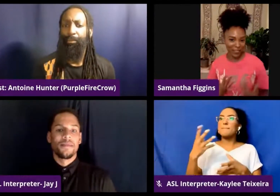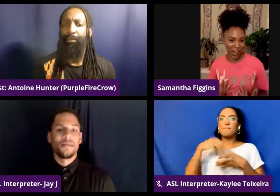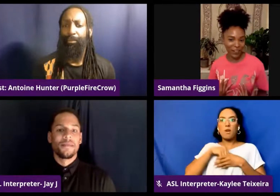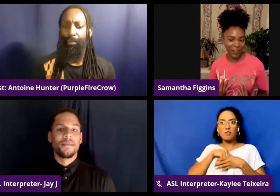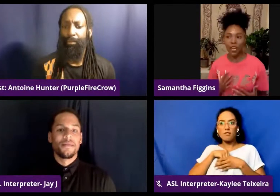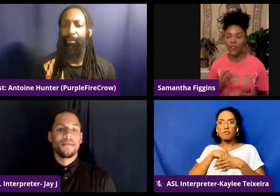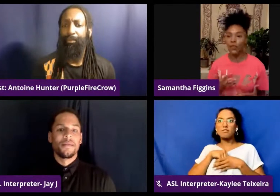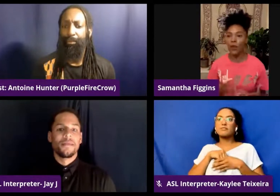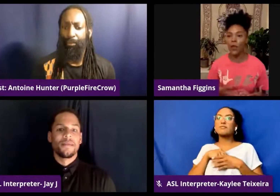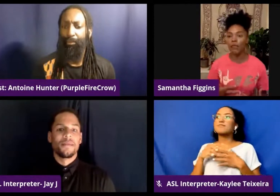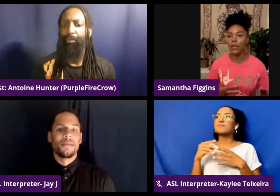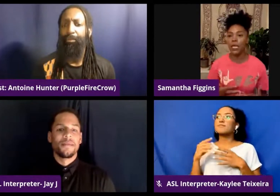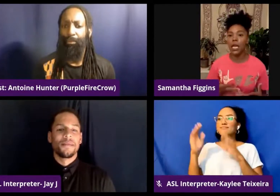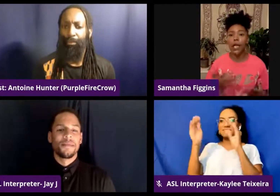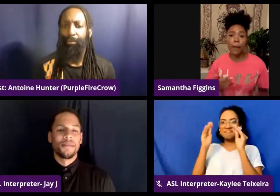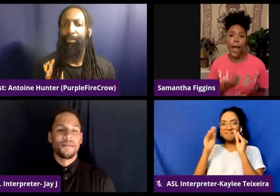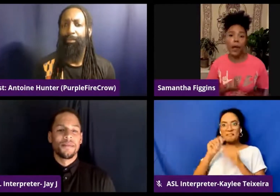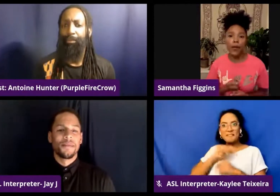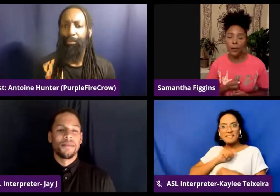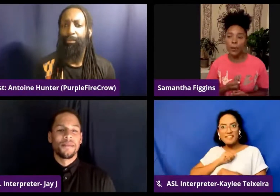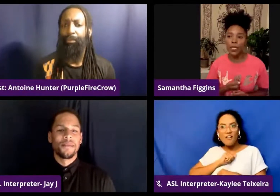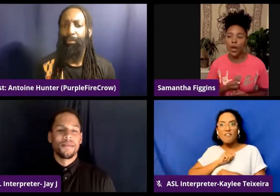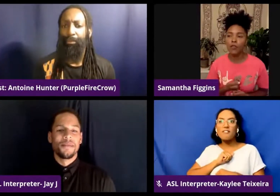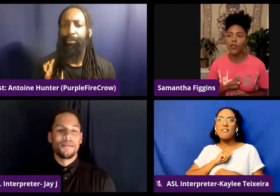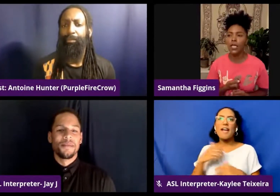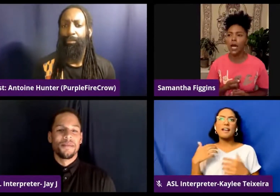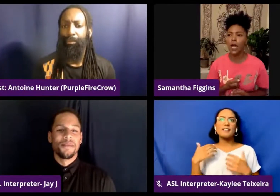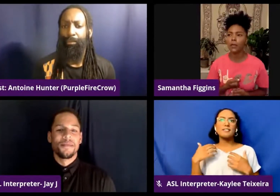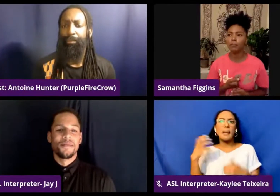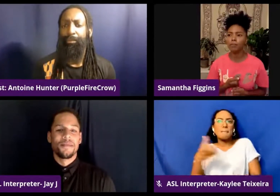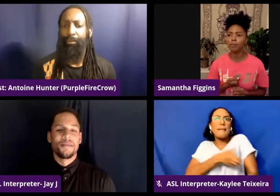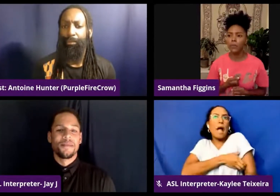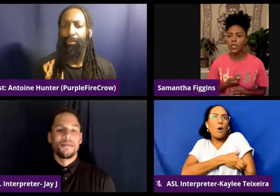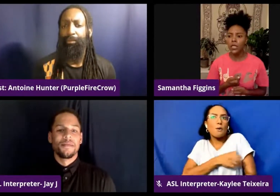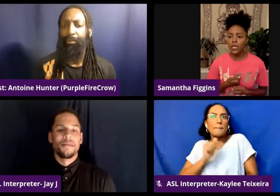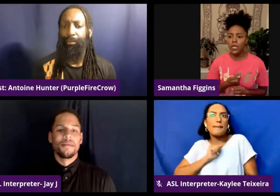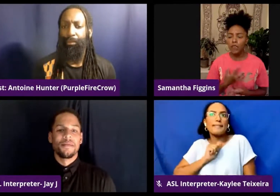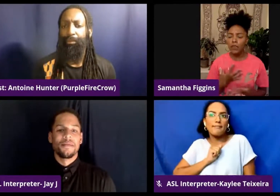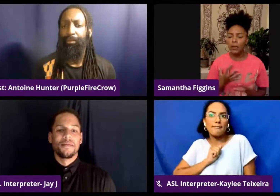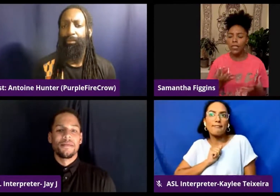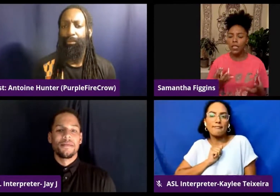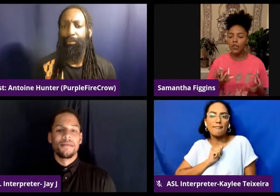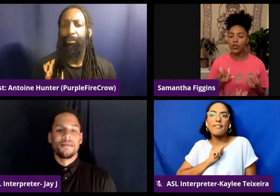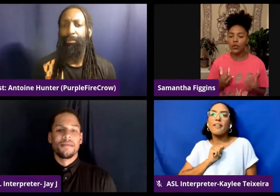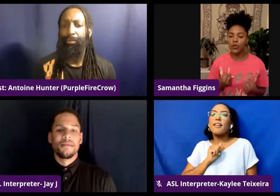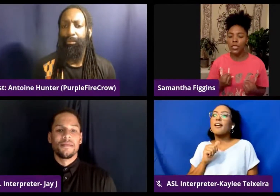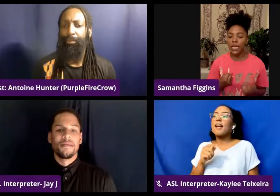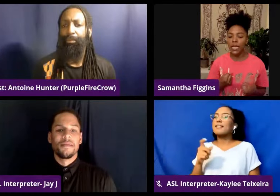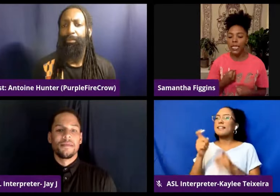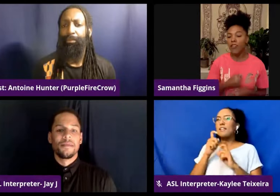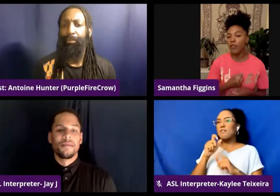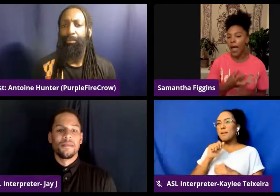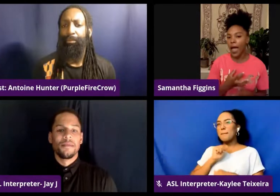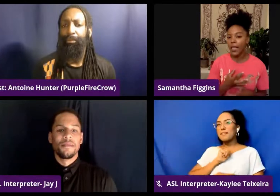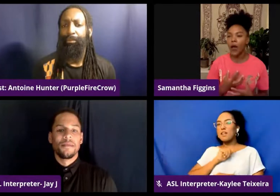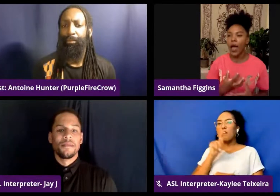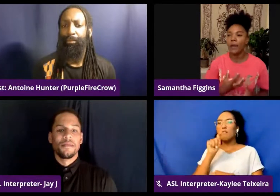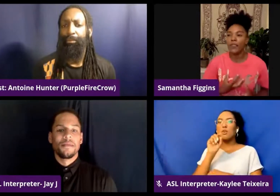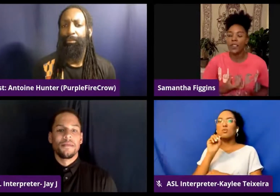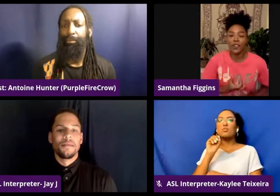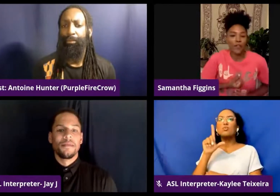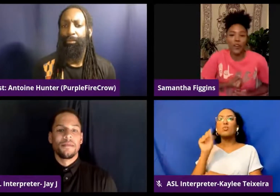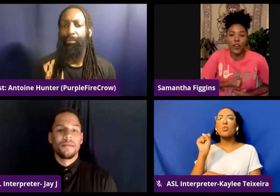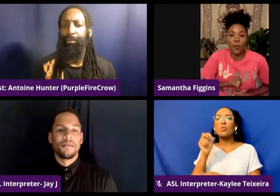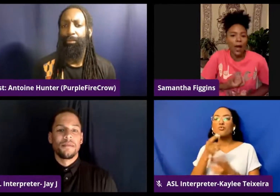my childhood self. That's a part of me empowering myself and giving myself tools that I never had. So